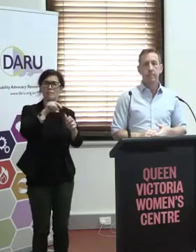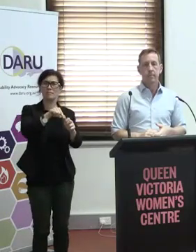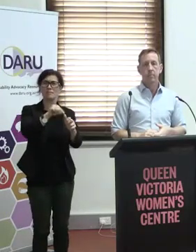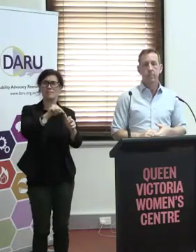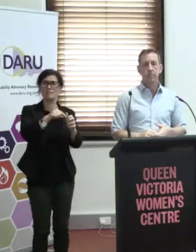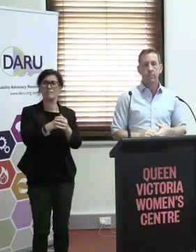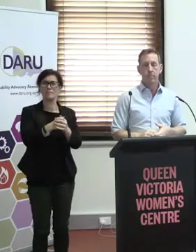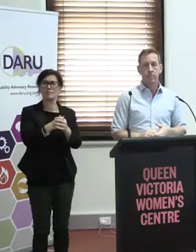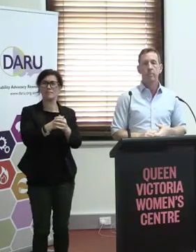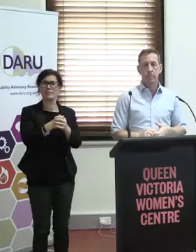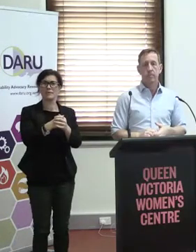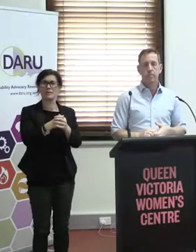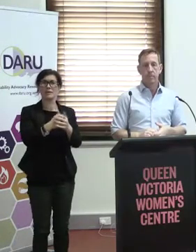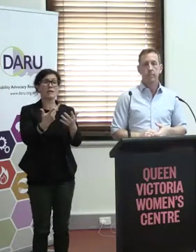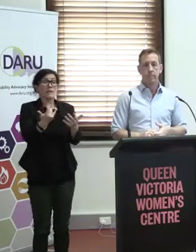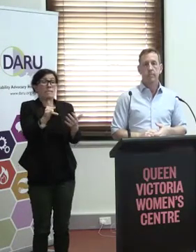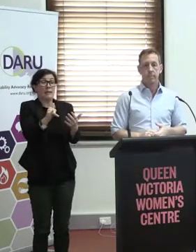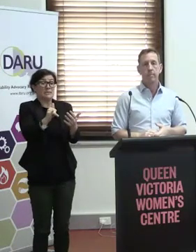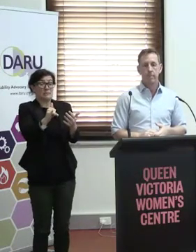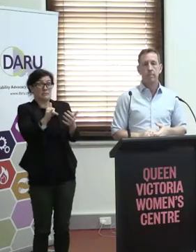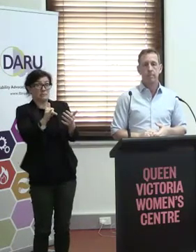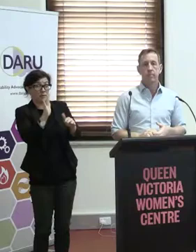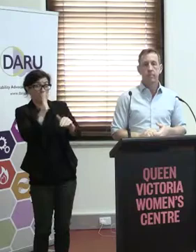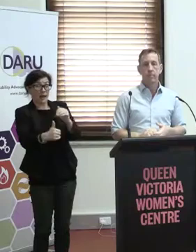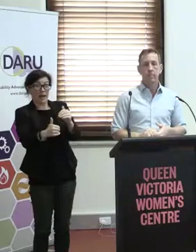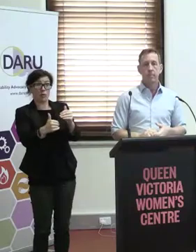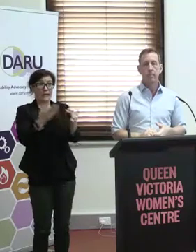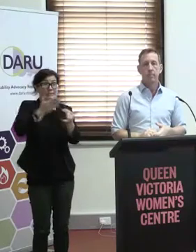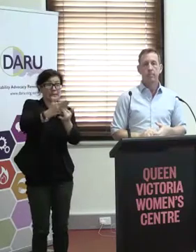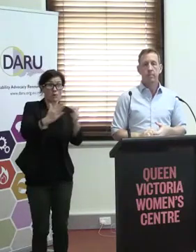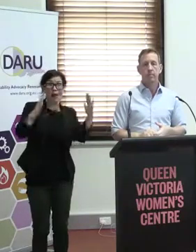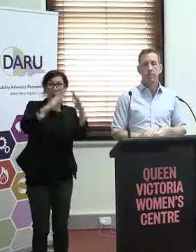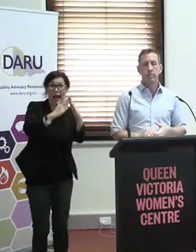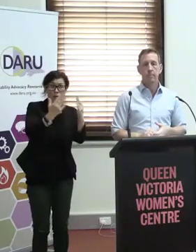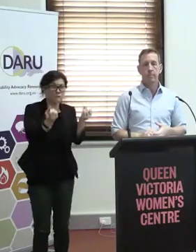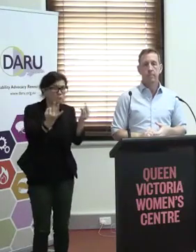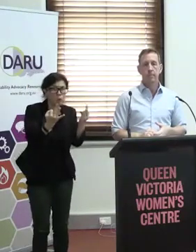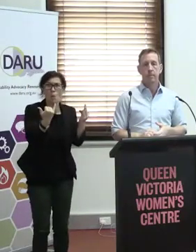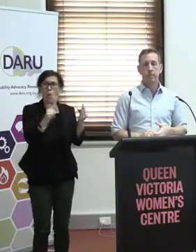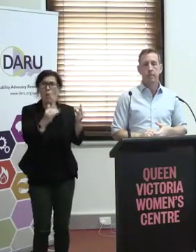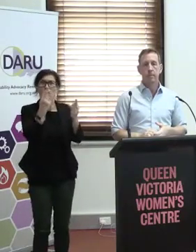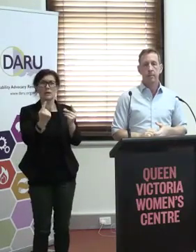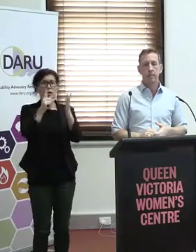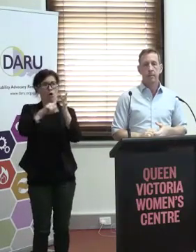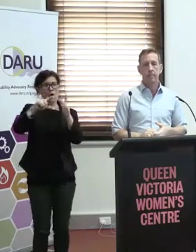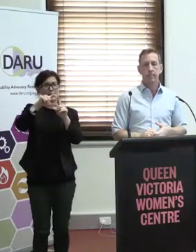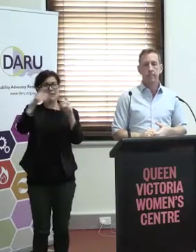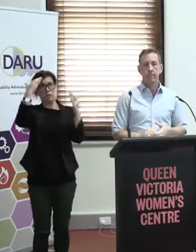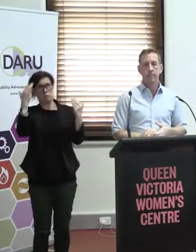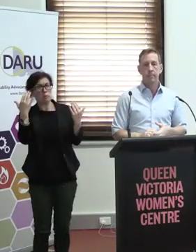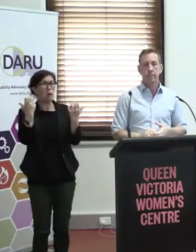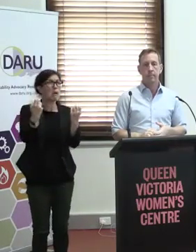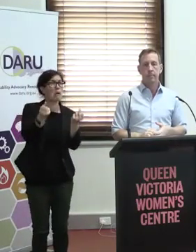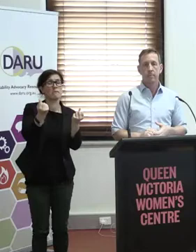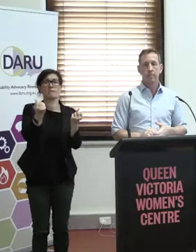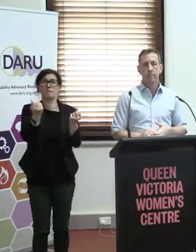to do with housing or, accessible, or someone with an intellectual disability. That's